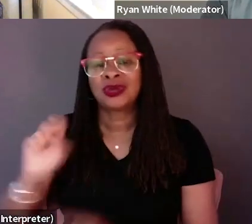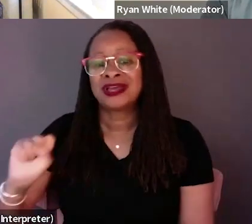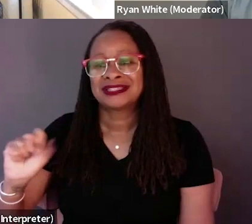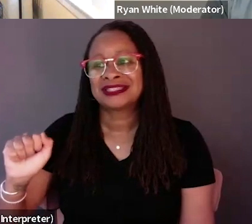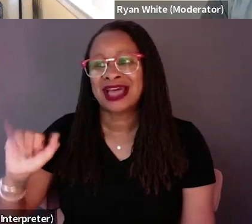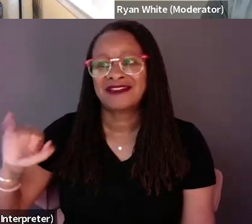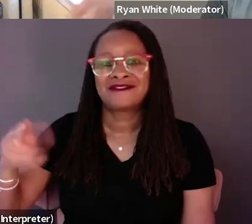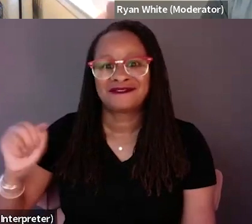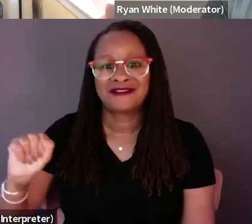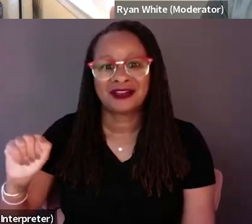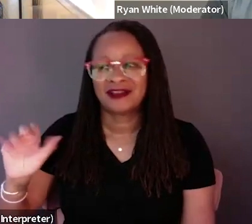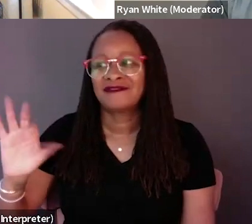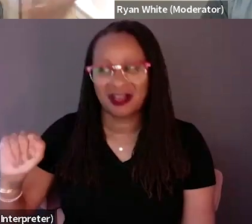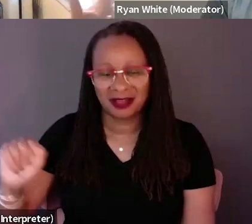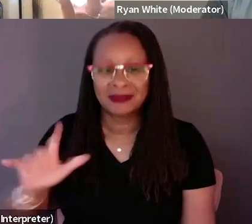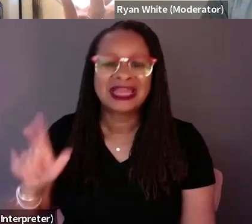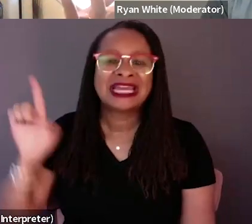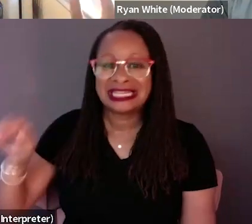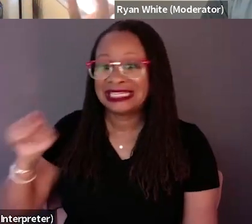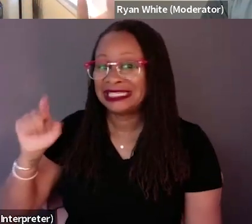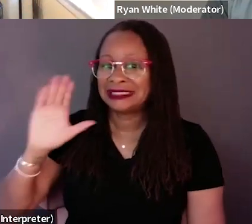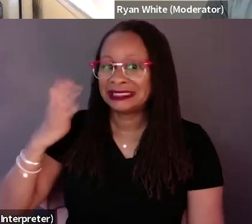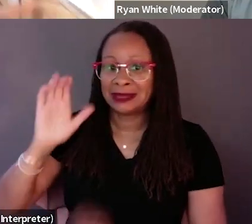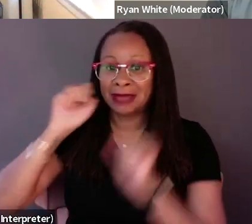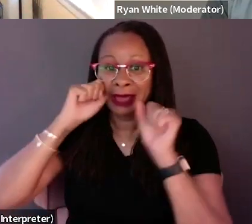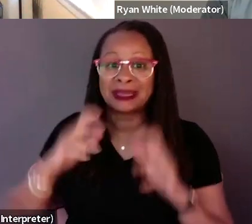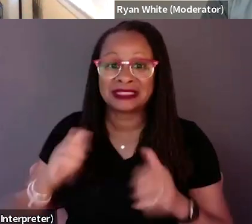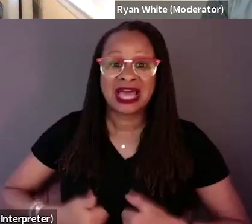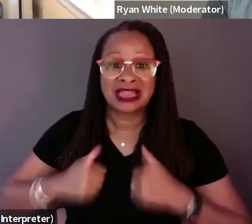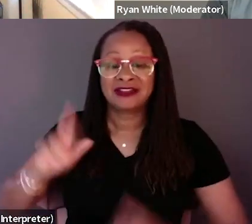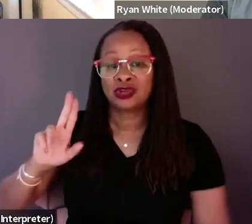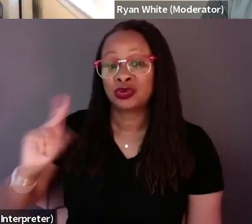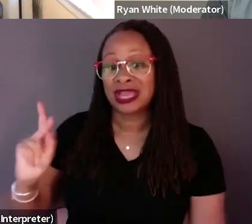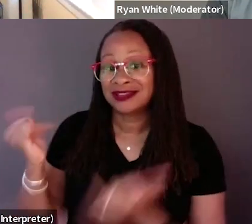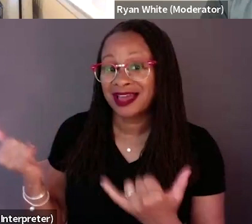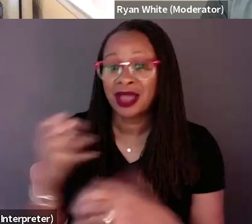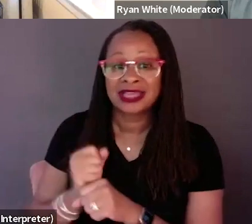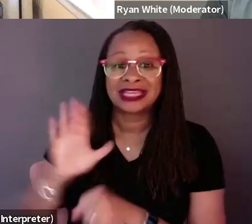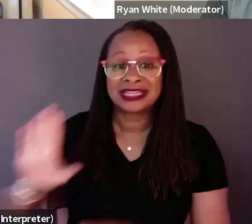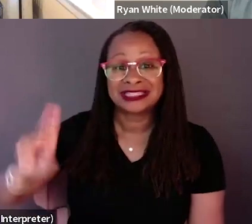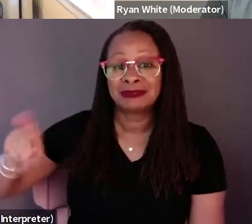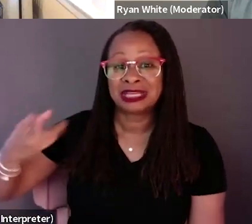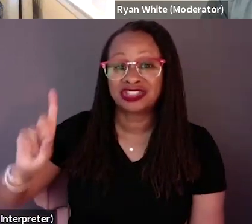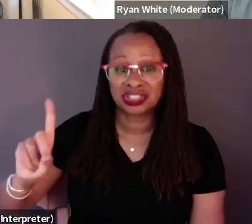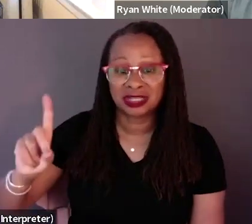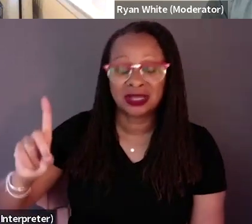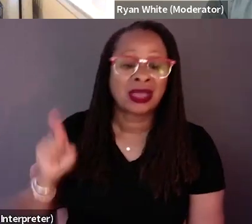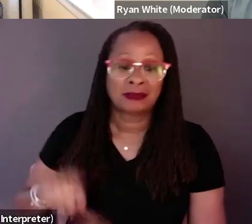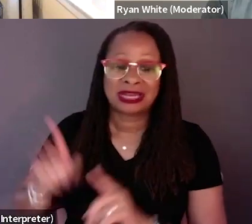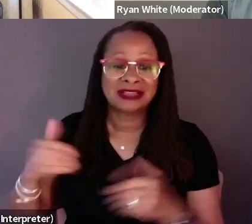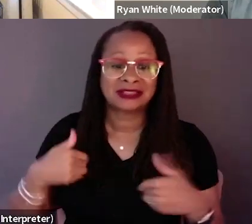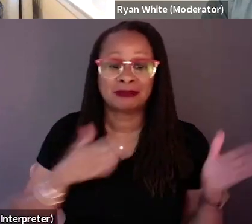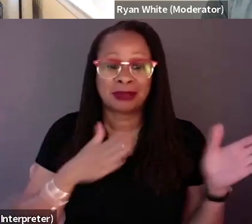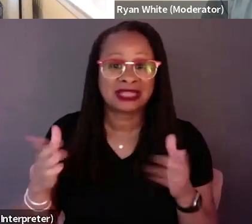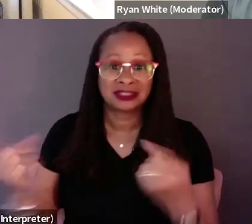to early on. He seemed amazing also, living in the UK right now, getting his PhD, but he had